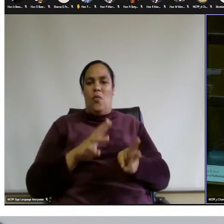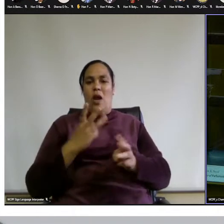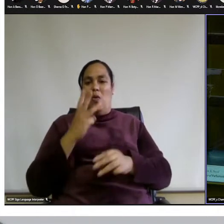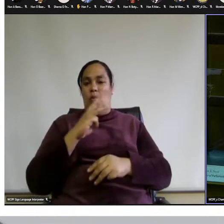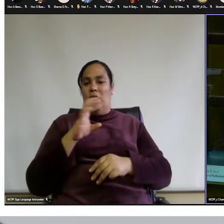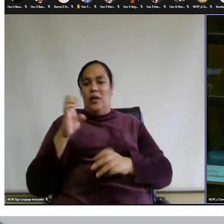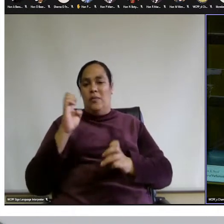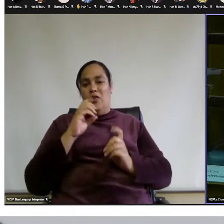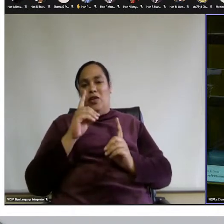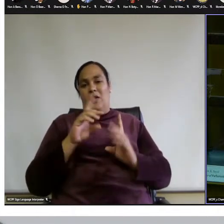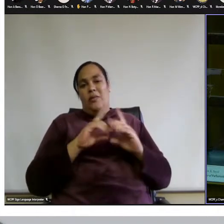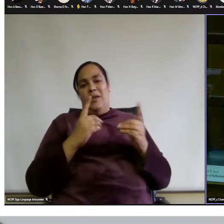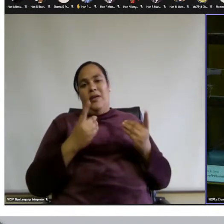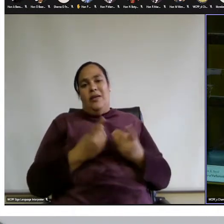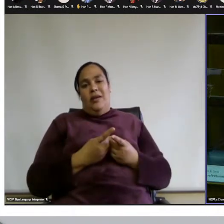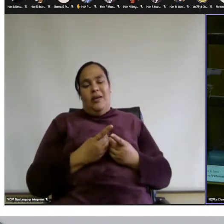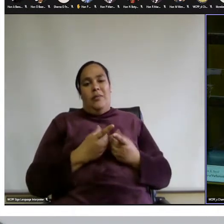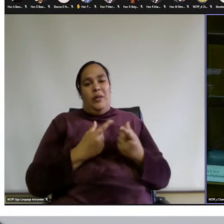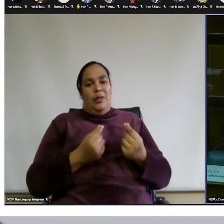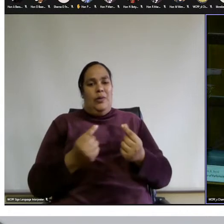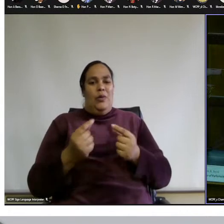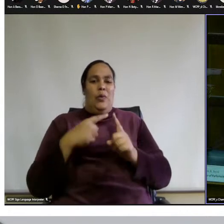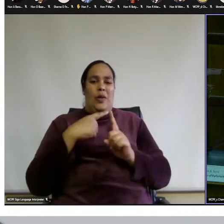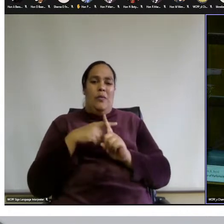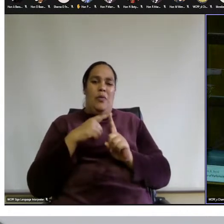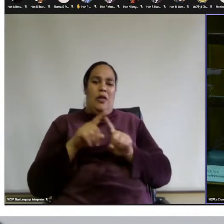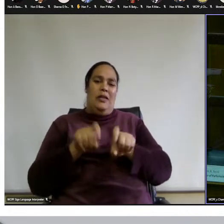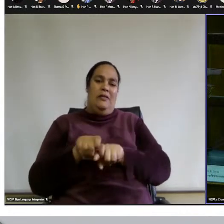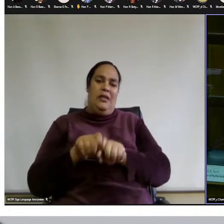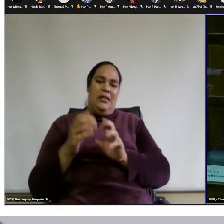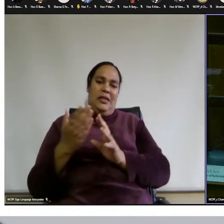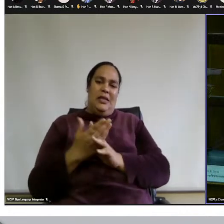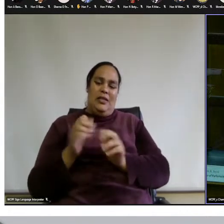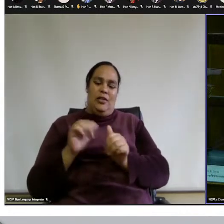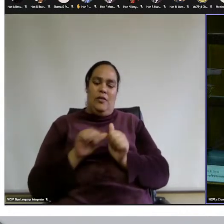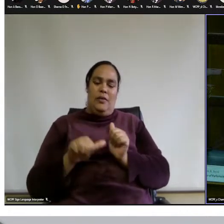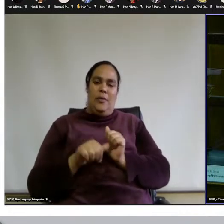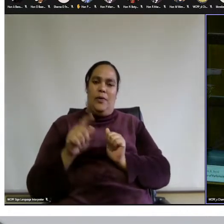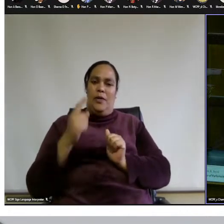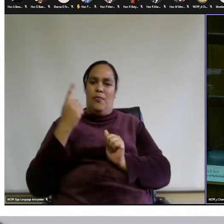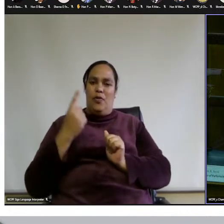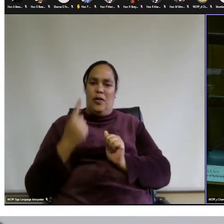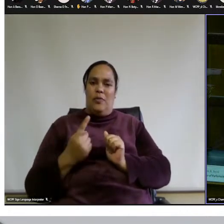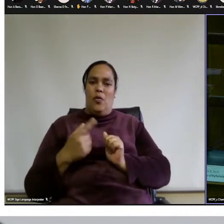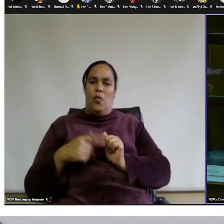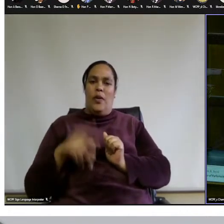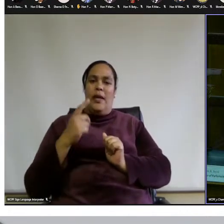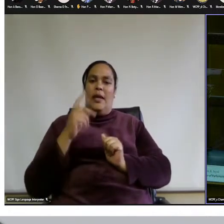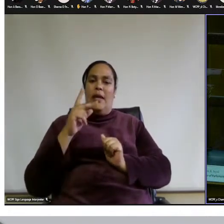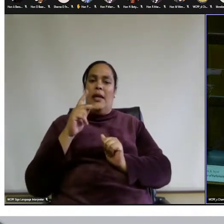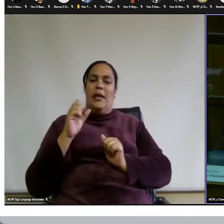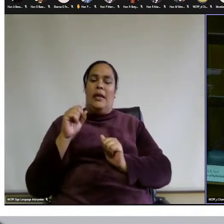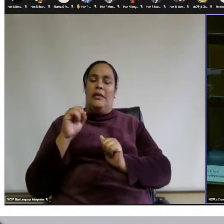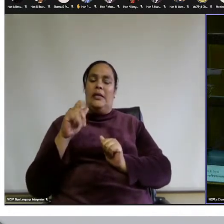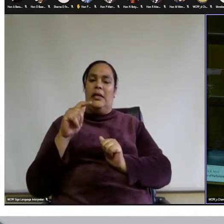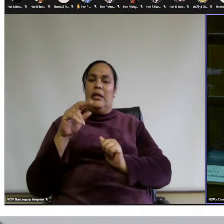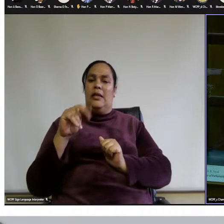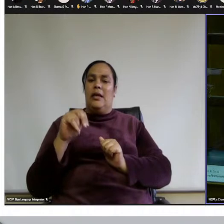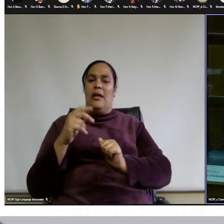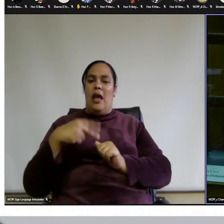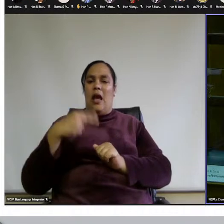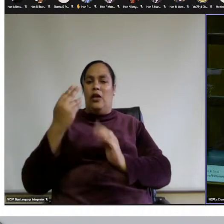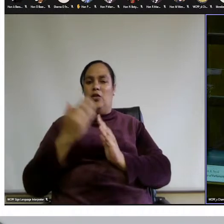Cape Education Department has dealt with a positive testing case of the Deputy Principal at Kensington High School, fueling